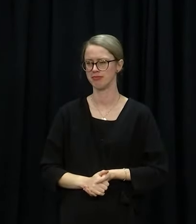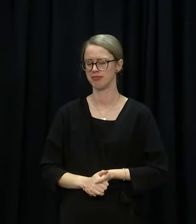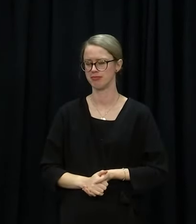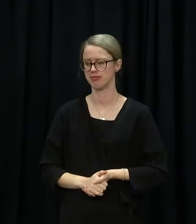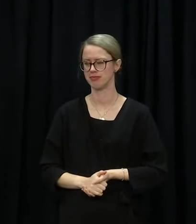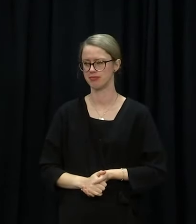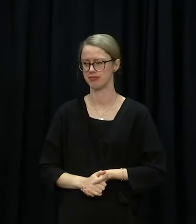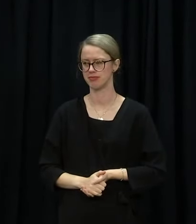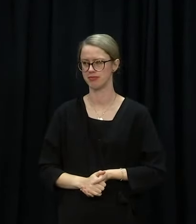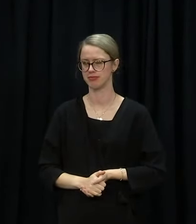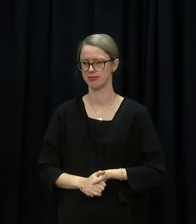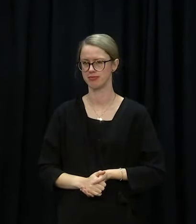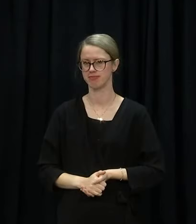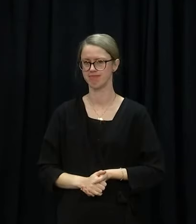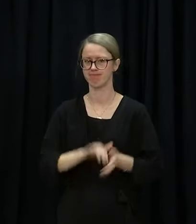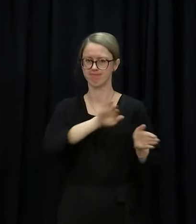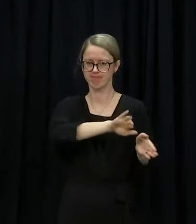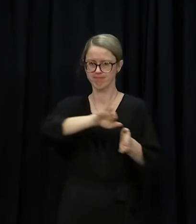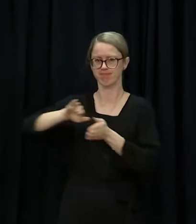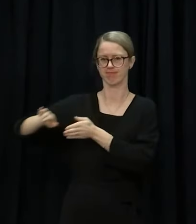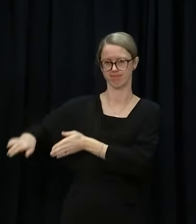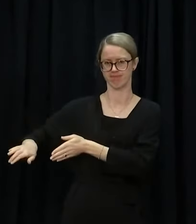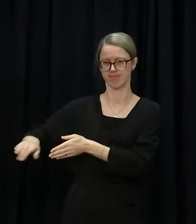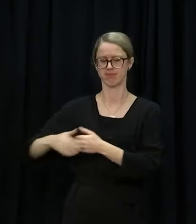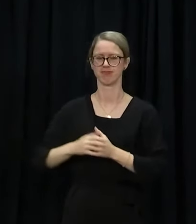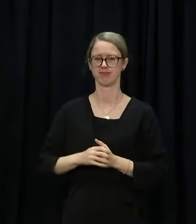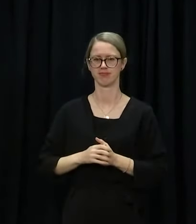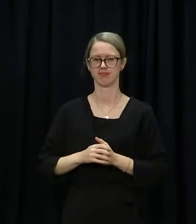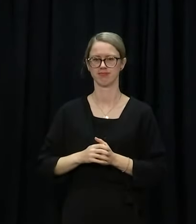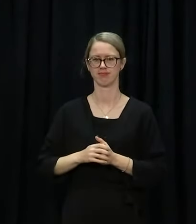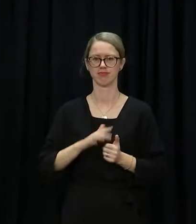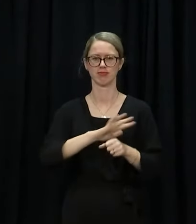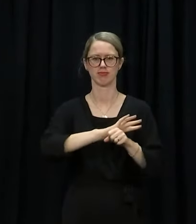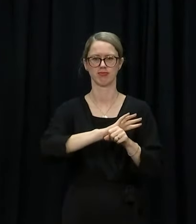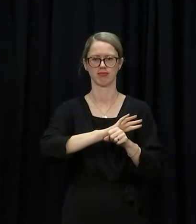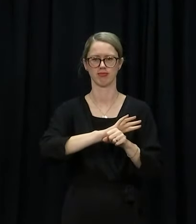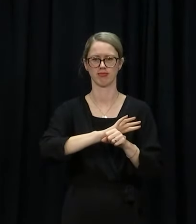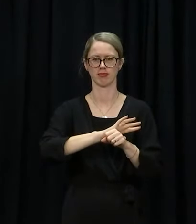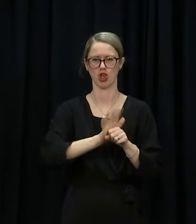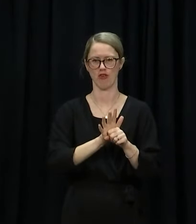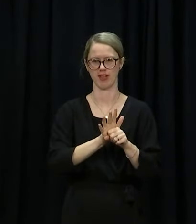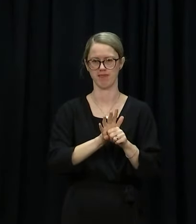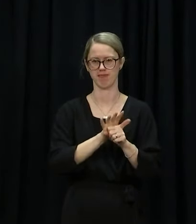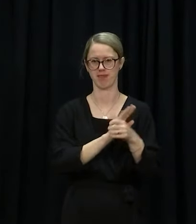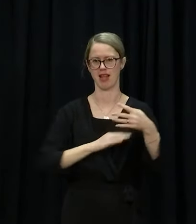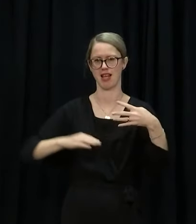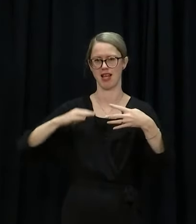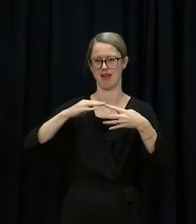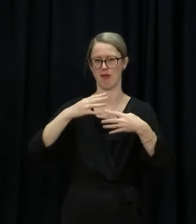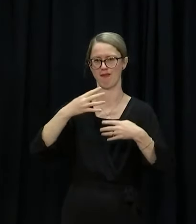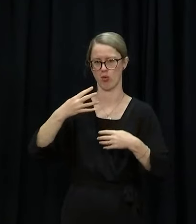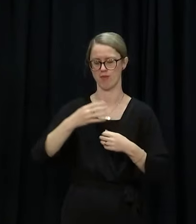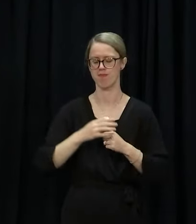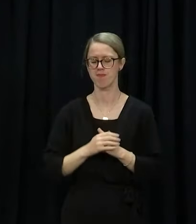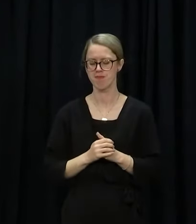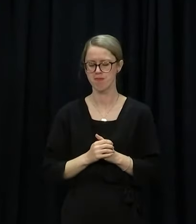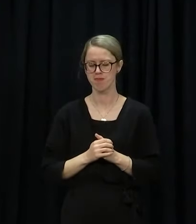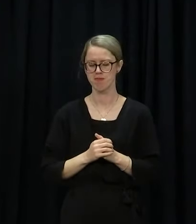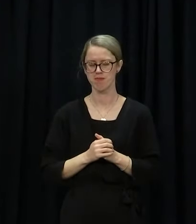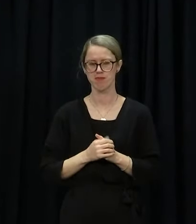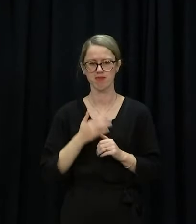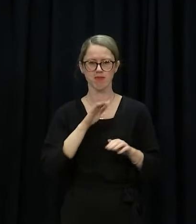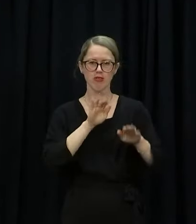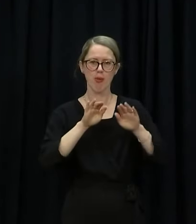I conclude, some final public service announcements back related to our Level 4 settings. First, we're being asked to